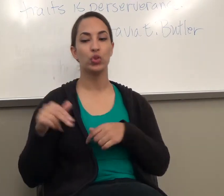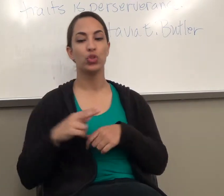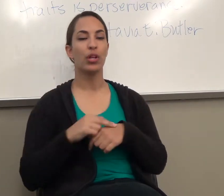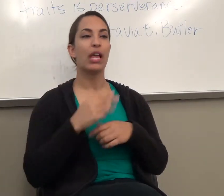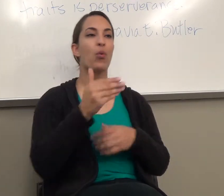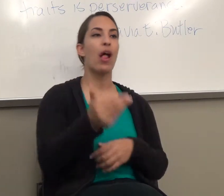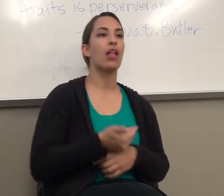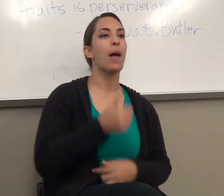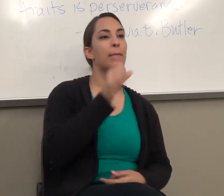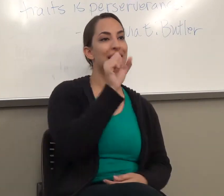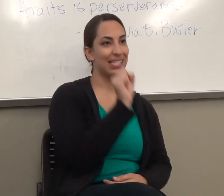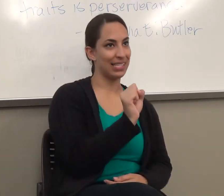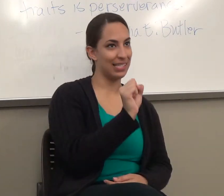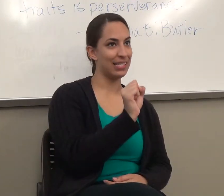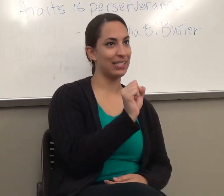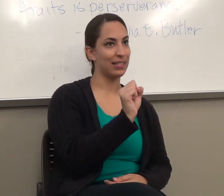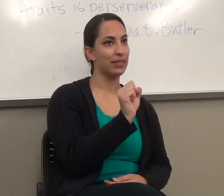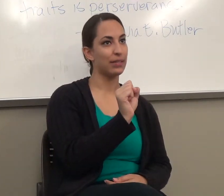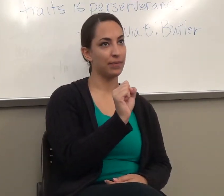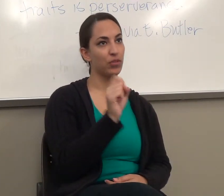Welcomes, right? So that's an S.